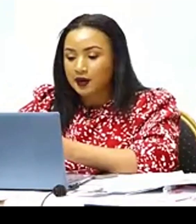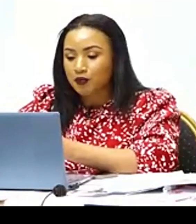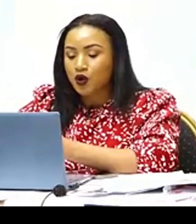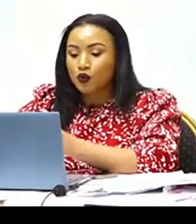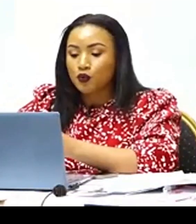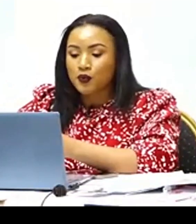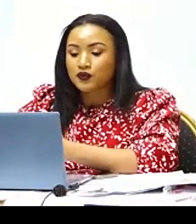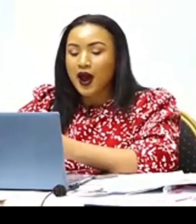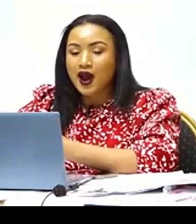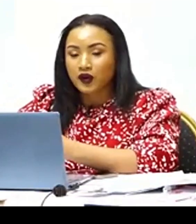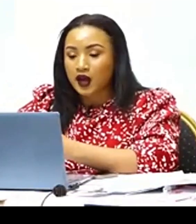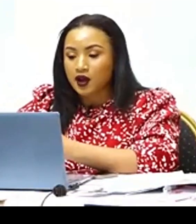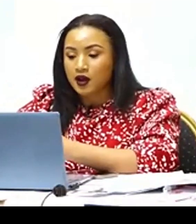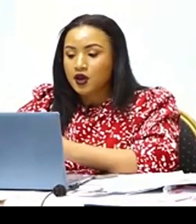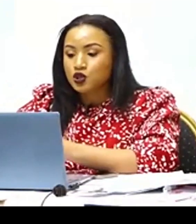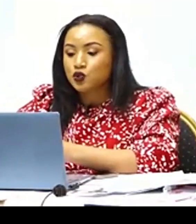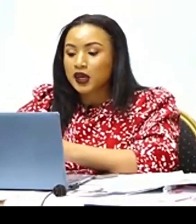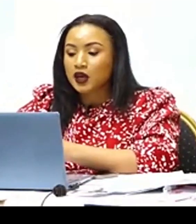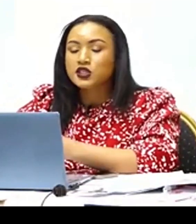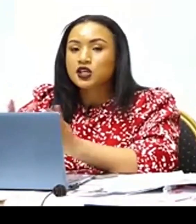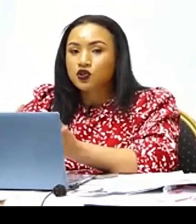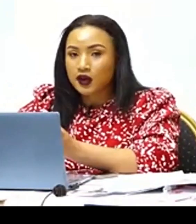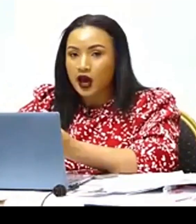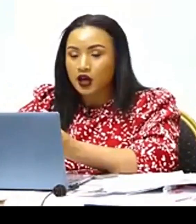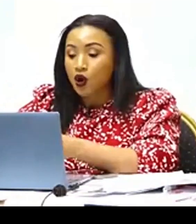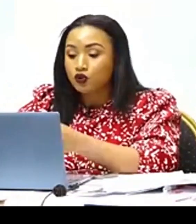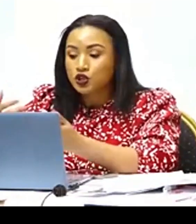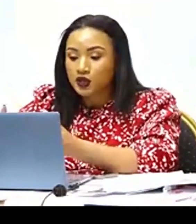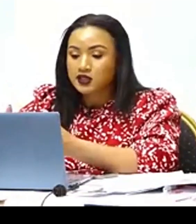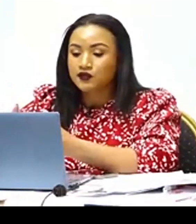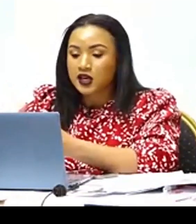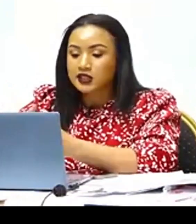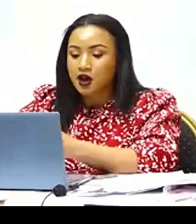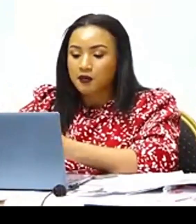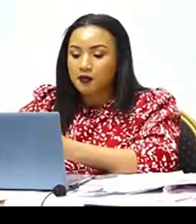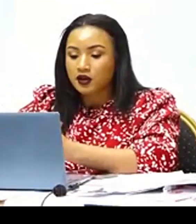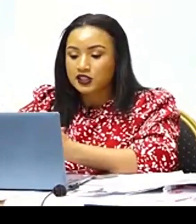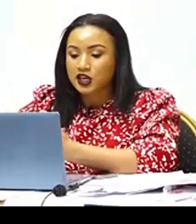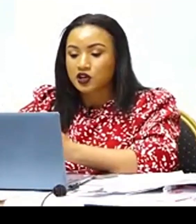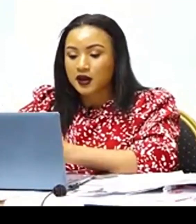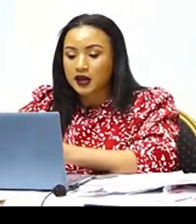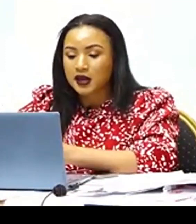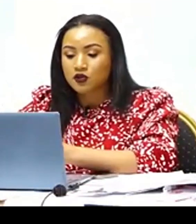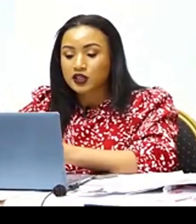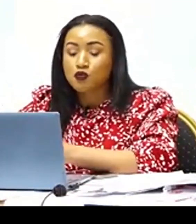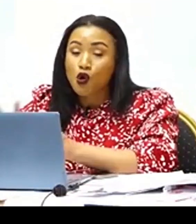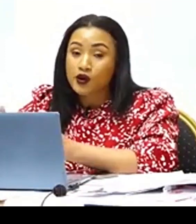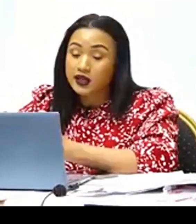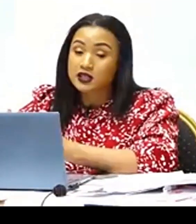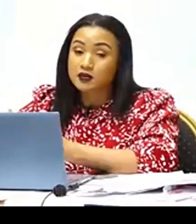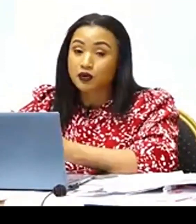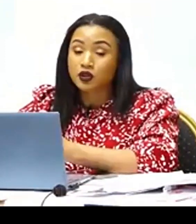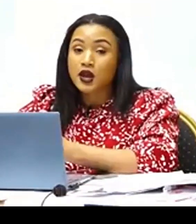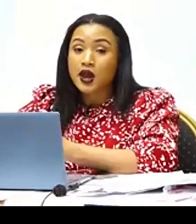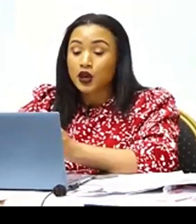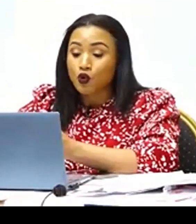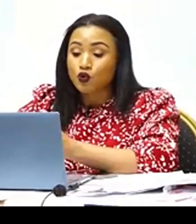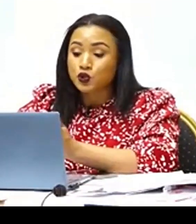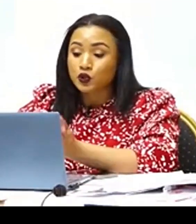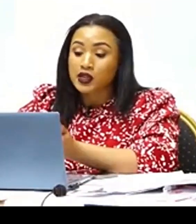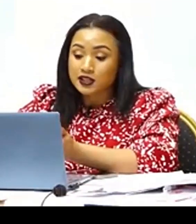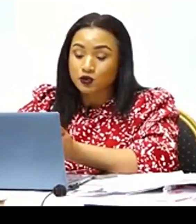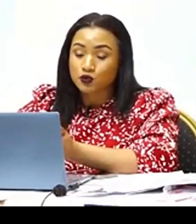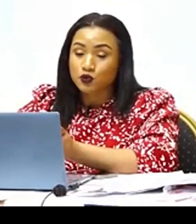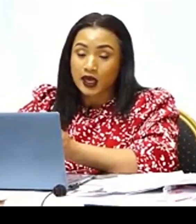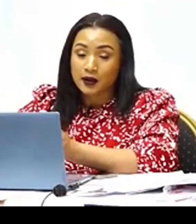time or moment for Africa to be considering an alternative debt architecture that makes credit more accessible and